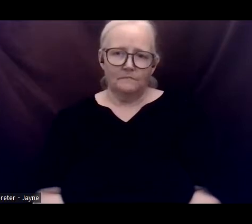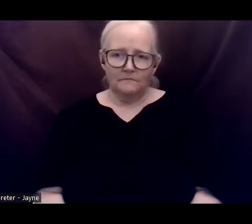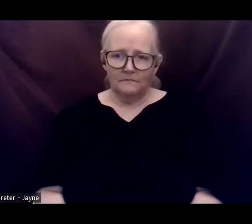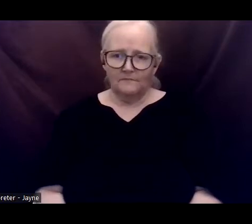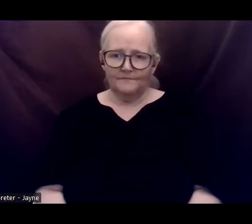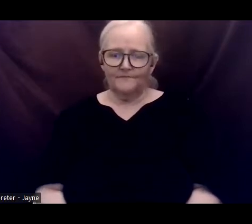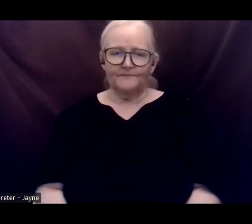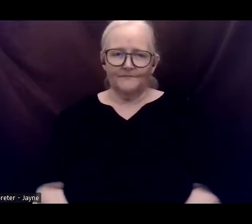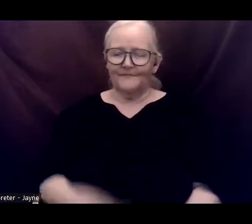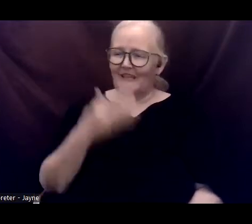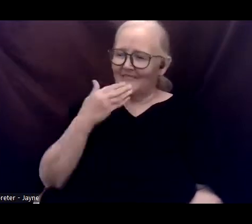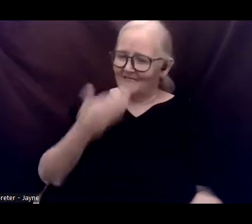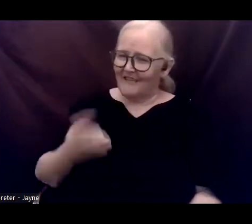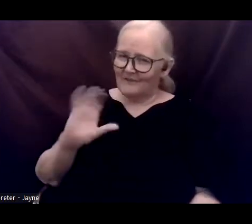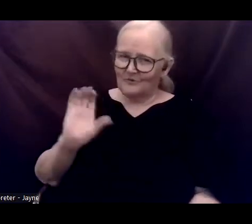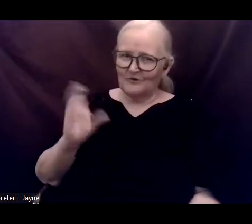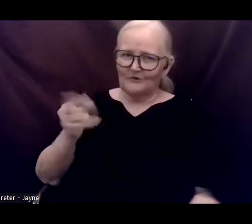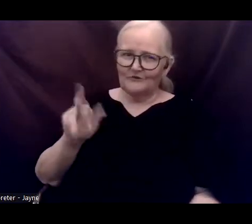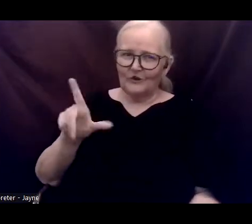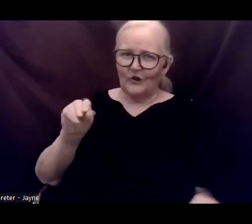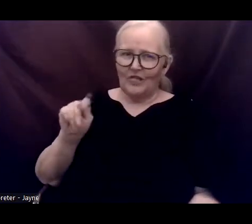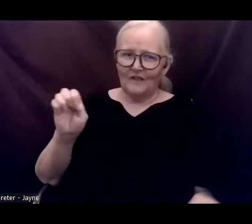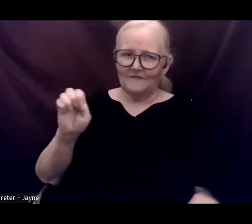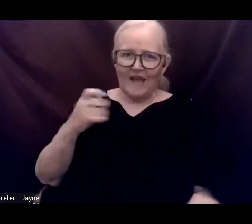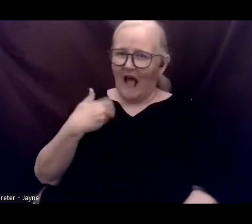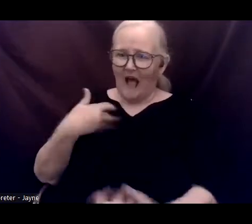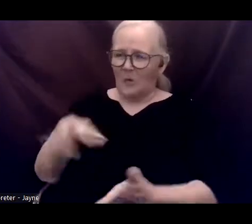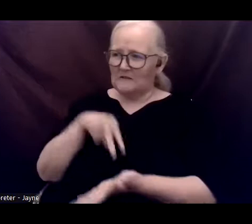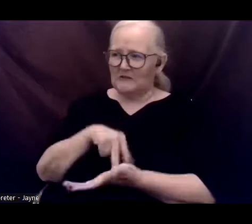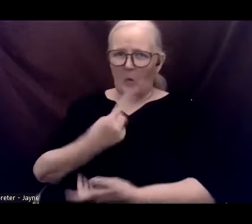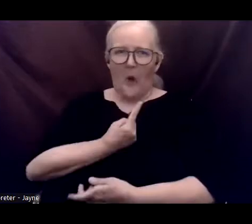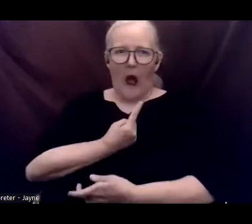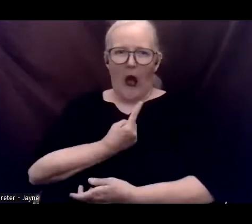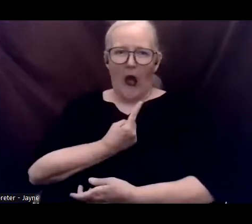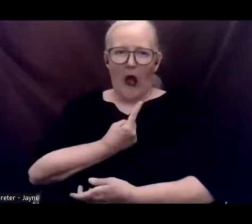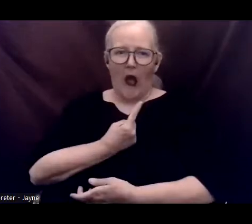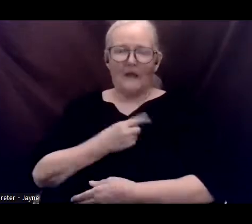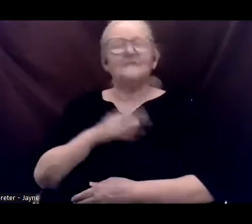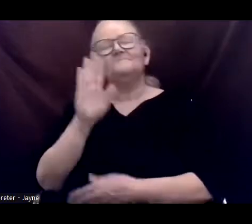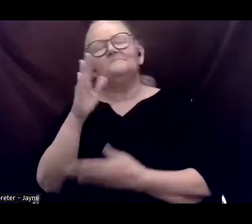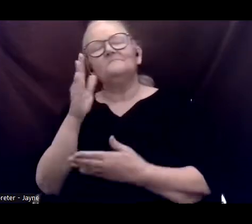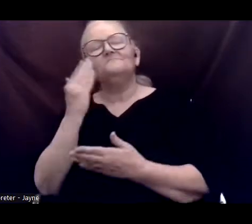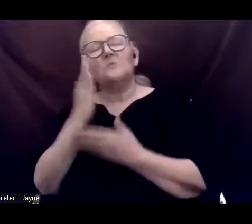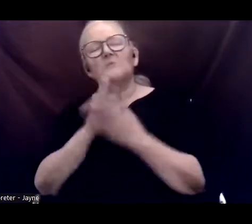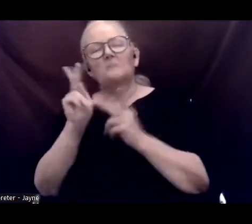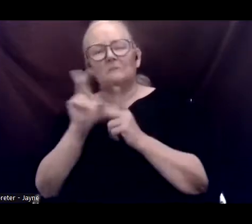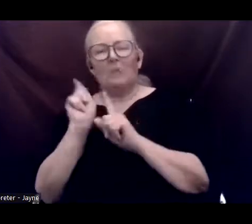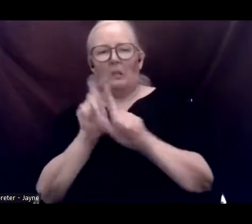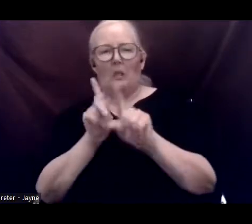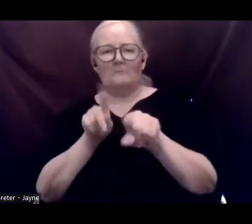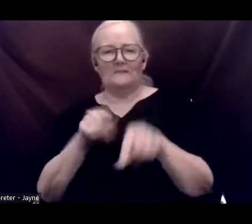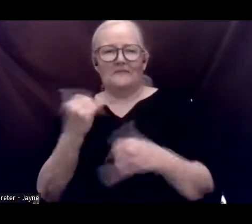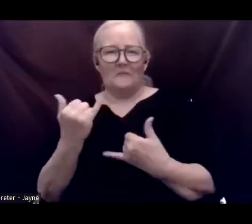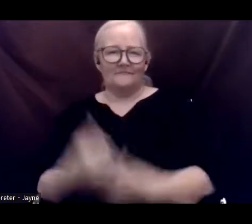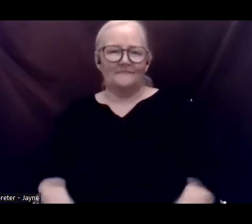Thank you, Charlotte. I don't want to be alone up here. There's other folks joining you behind you.